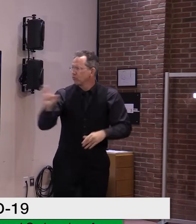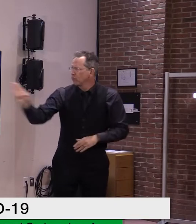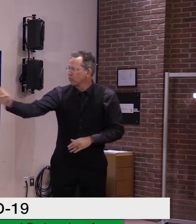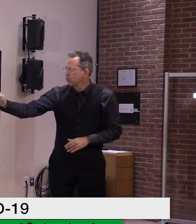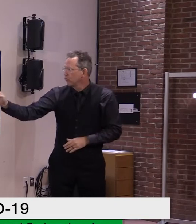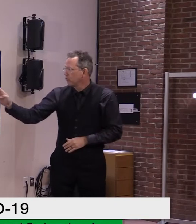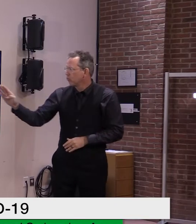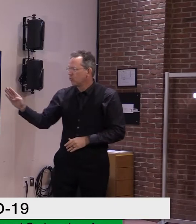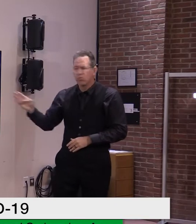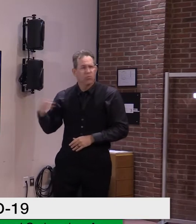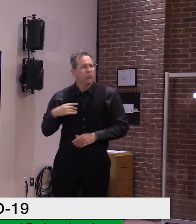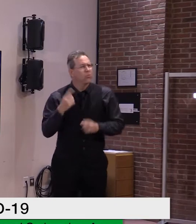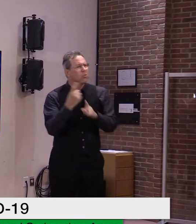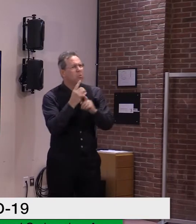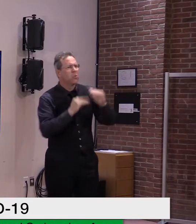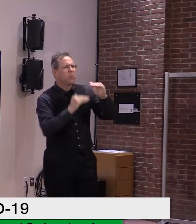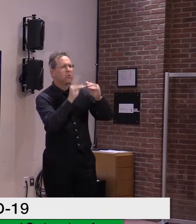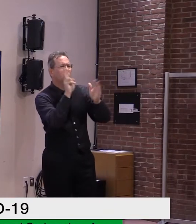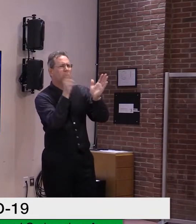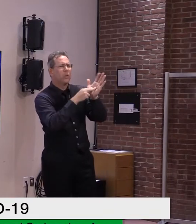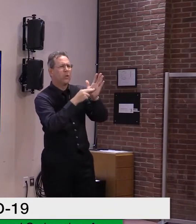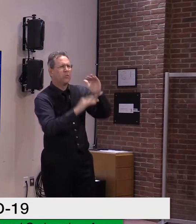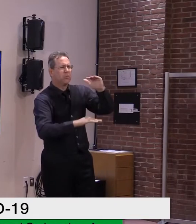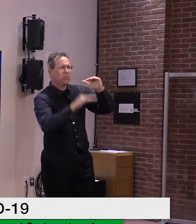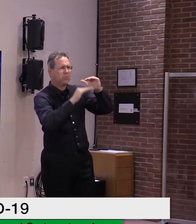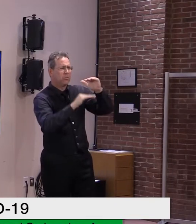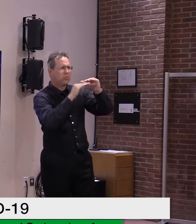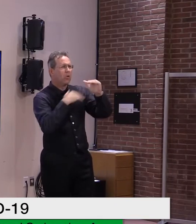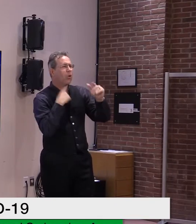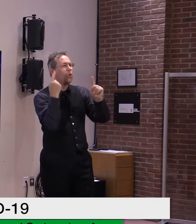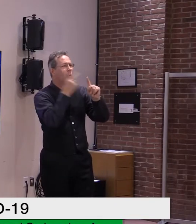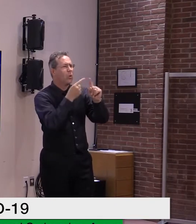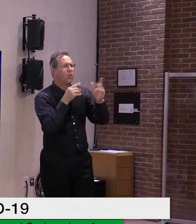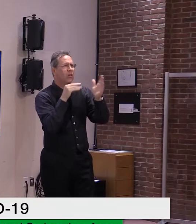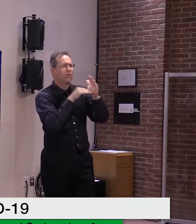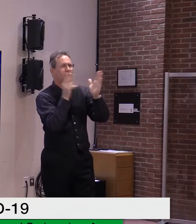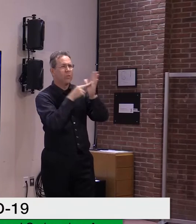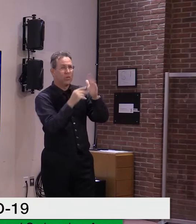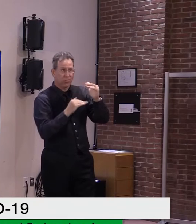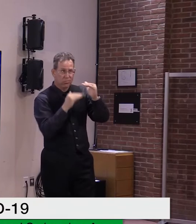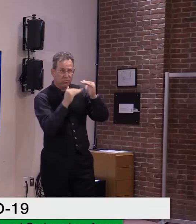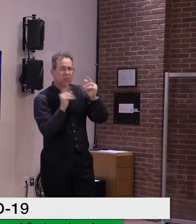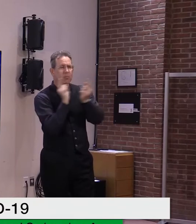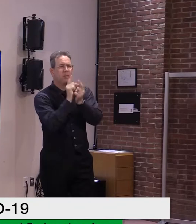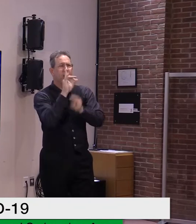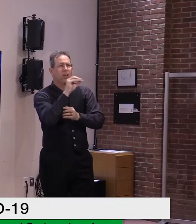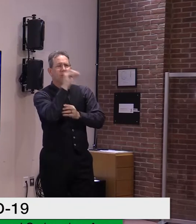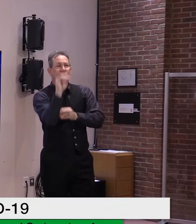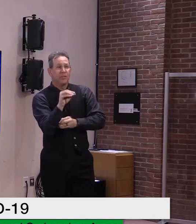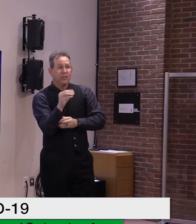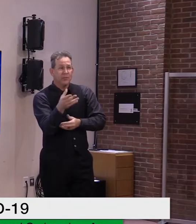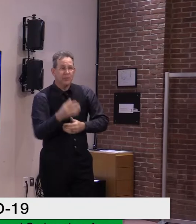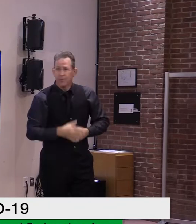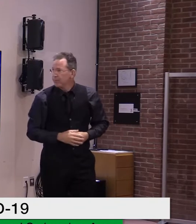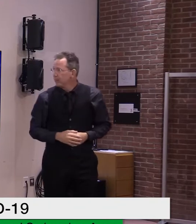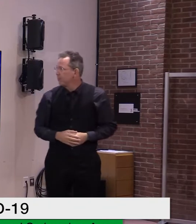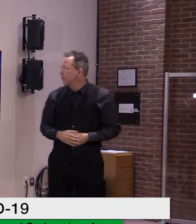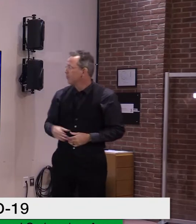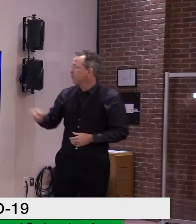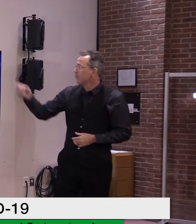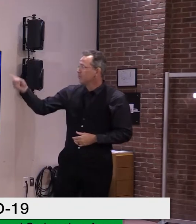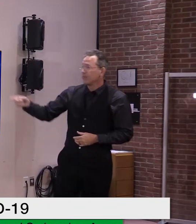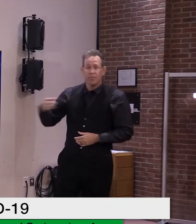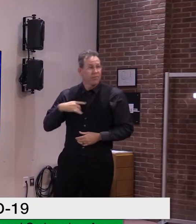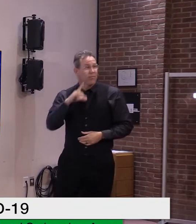our goal of 80%. Again, as you can see, we stand at 79.4% of eligible Vermonters having